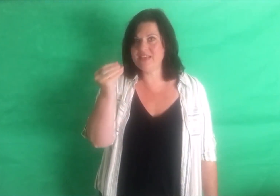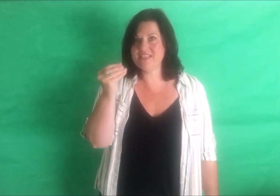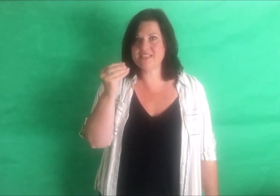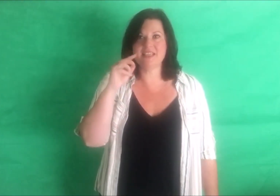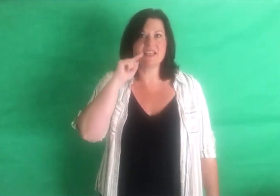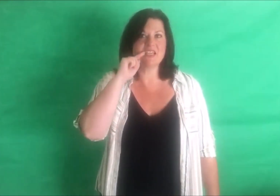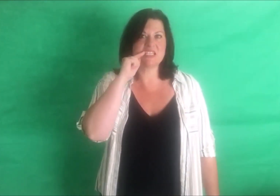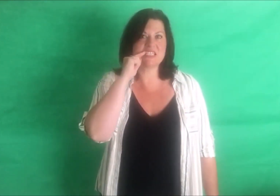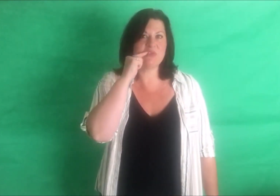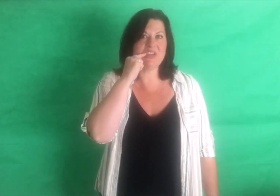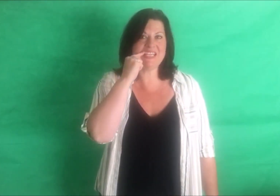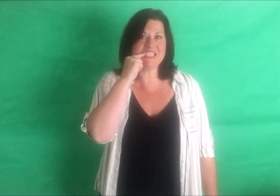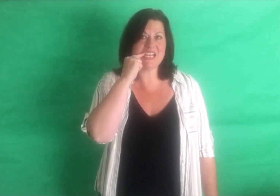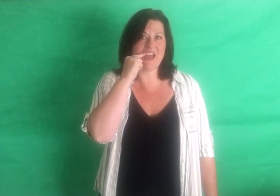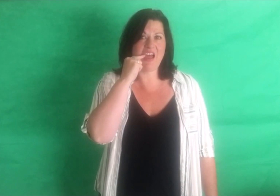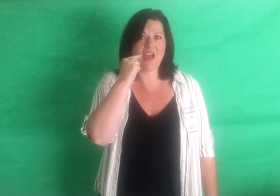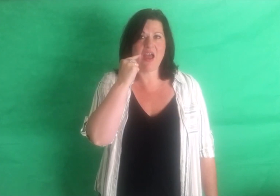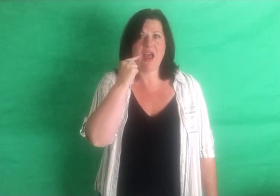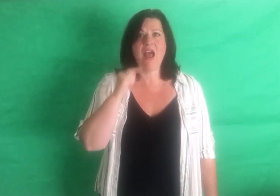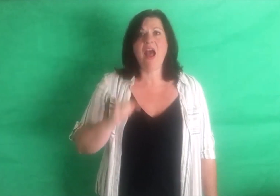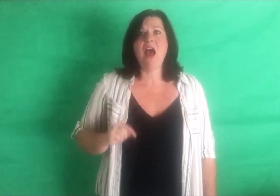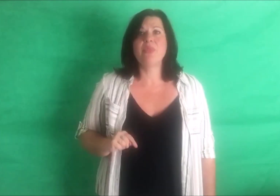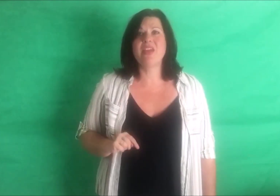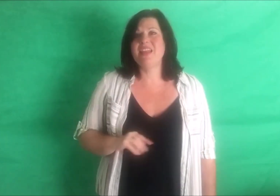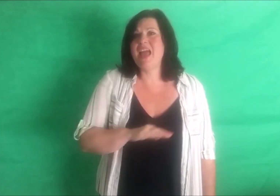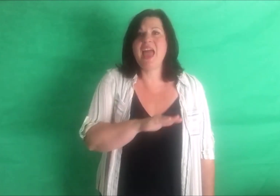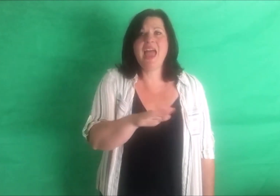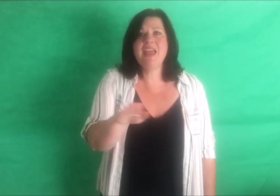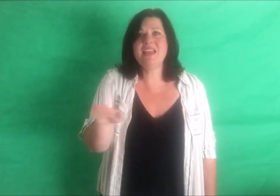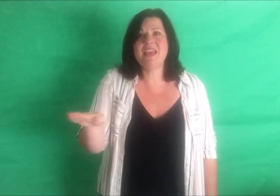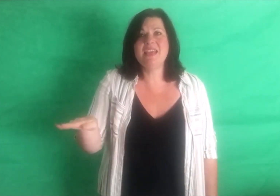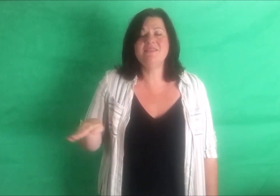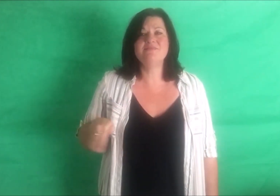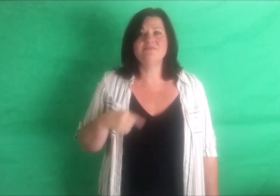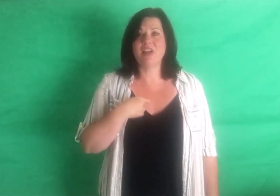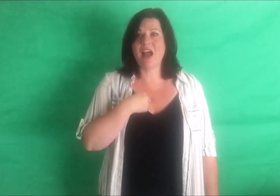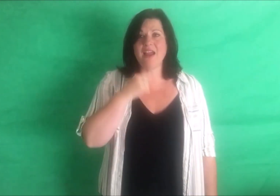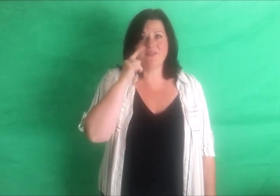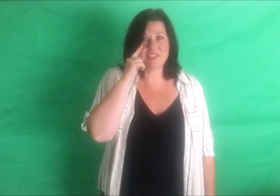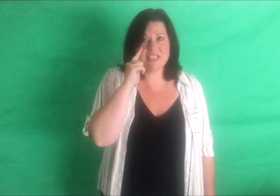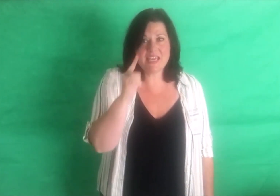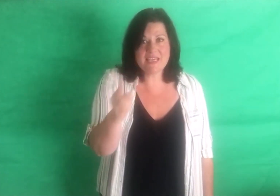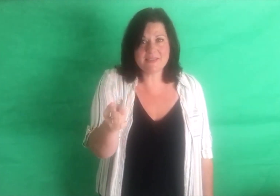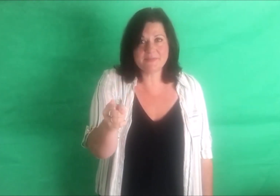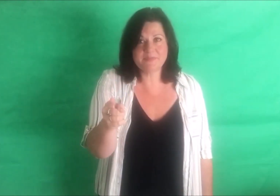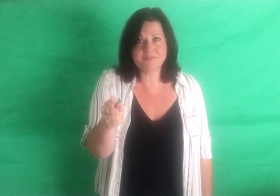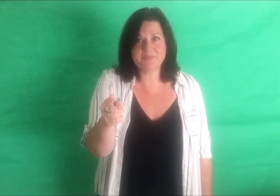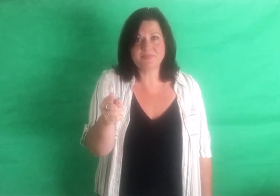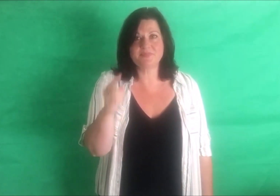Strawberries, sweeter than any I've seen.